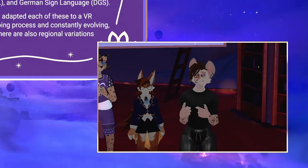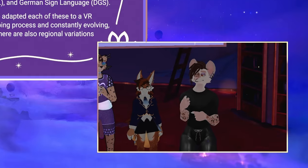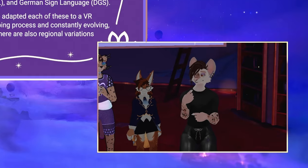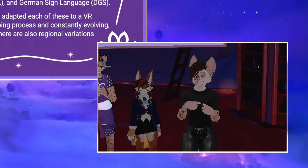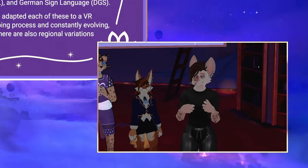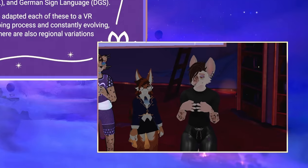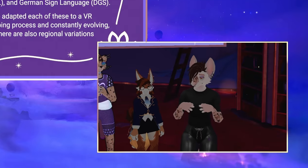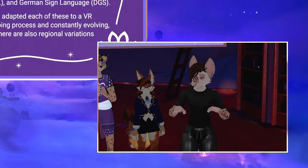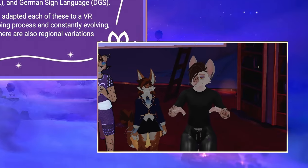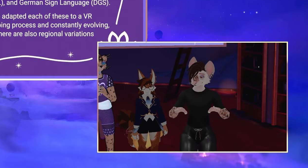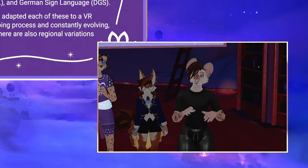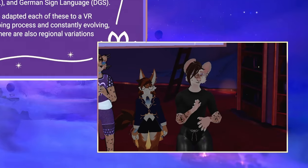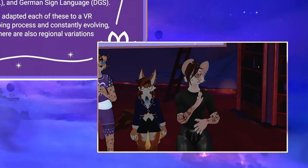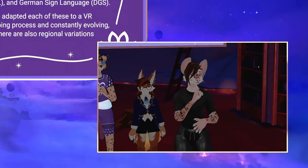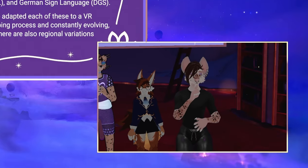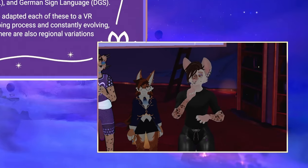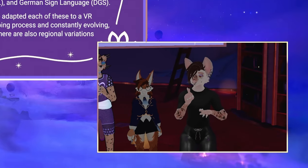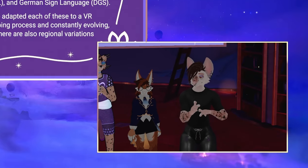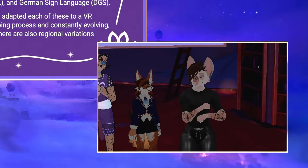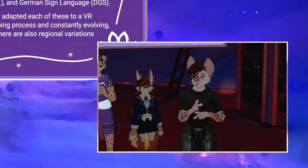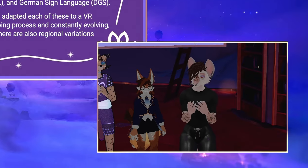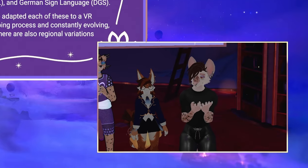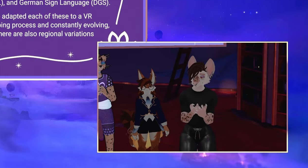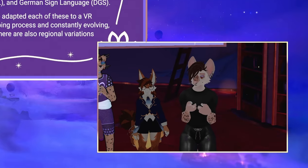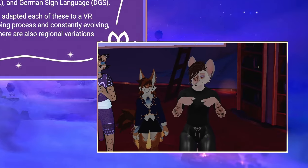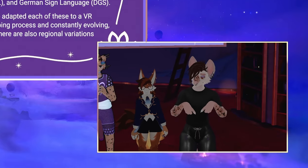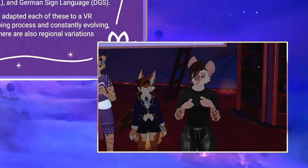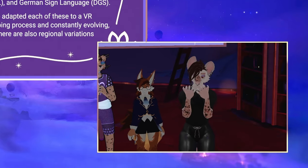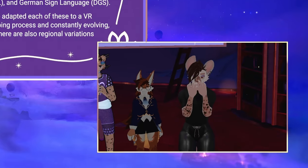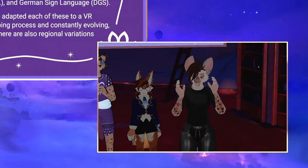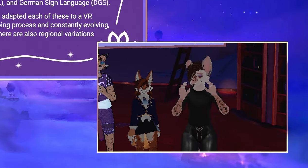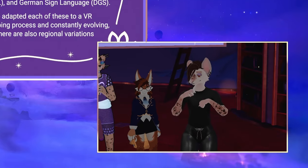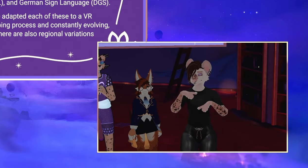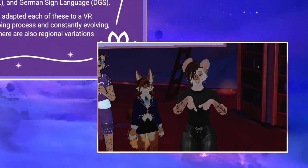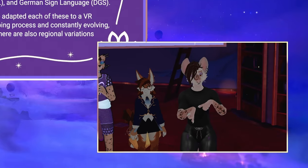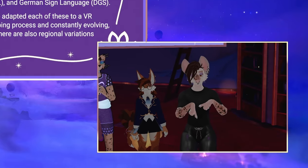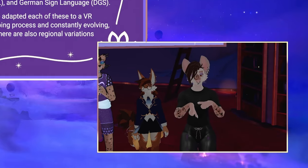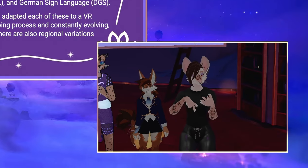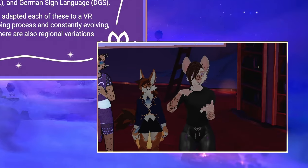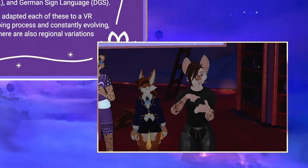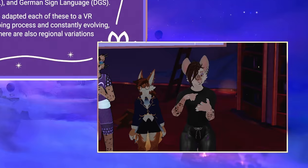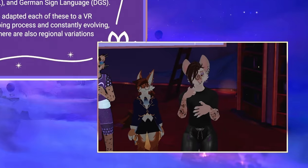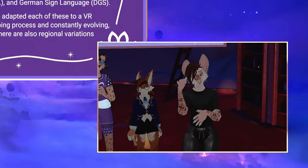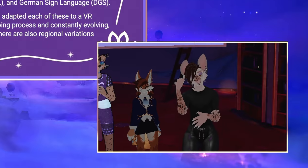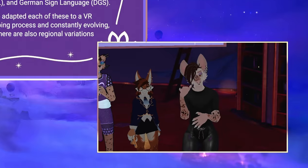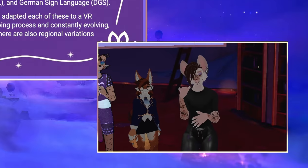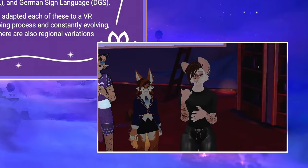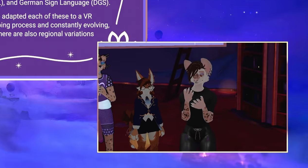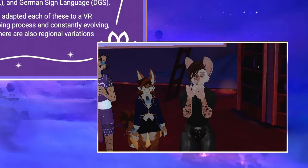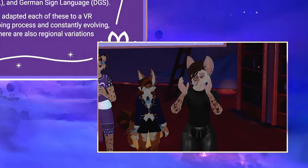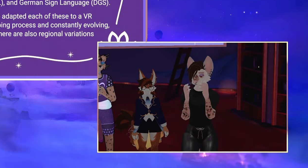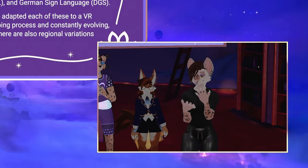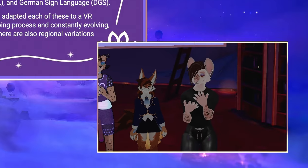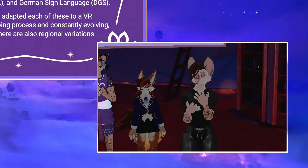and authentically here in VRChat. VR technology has not caught up yet enough to be able to do a fully one-to-one